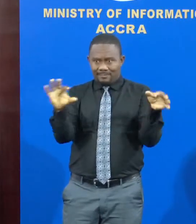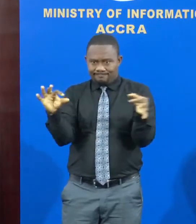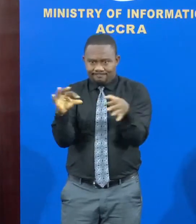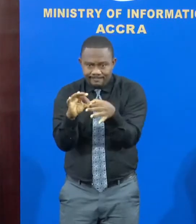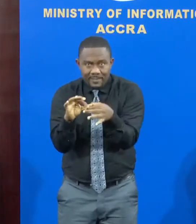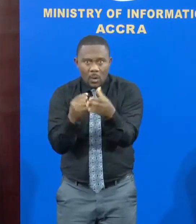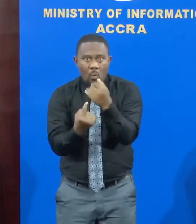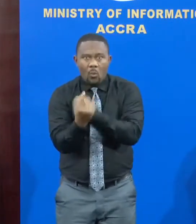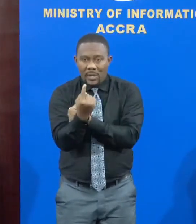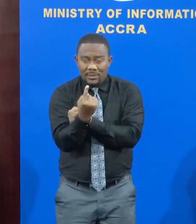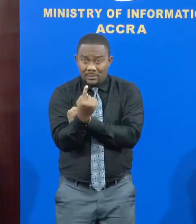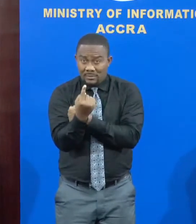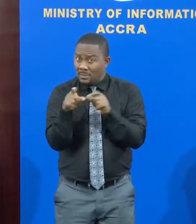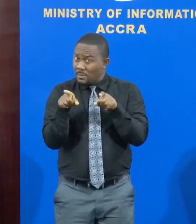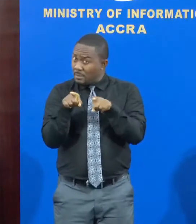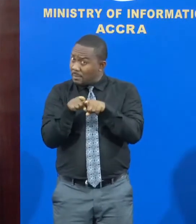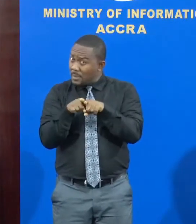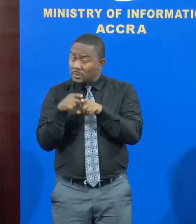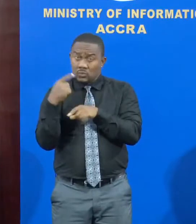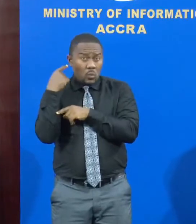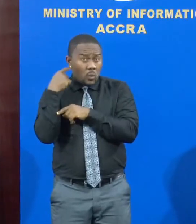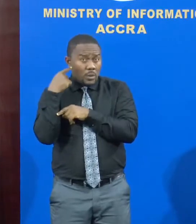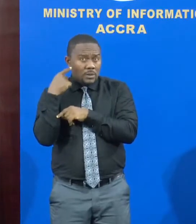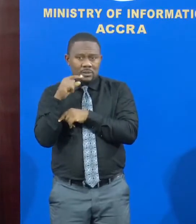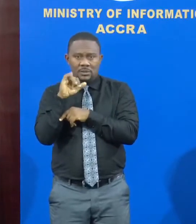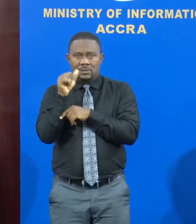been announced that beginning